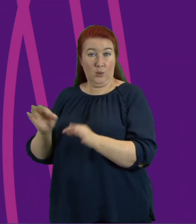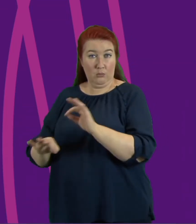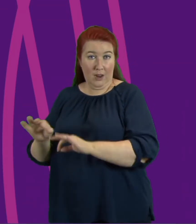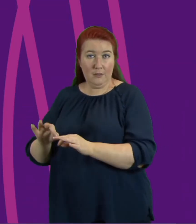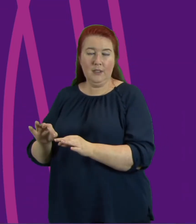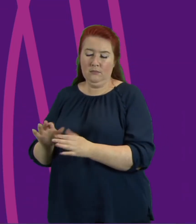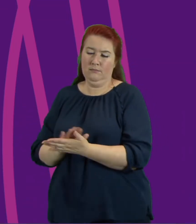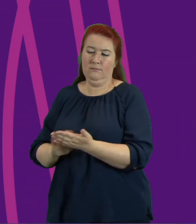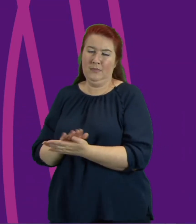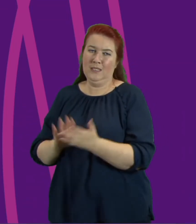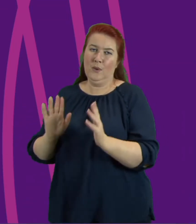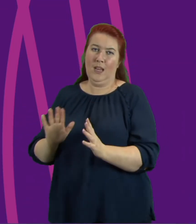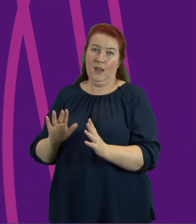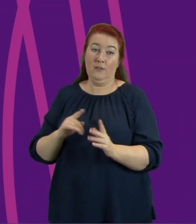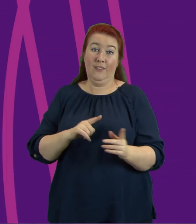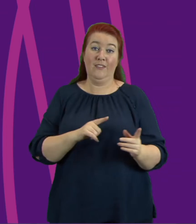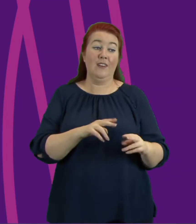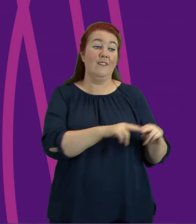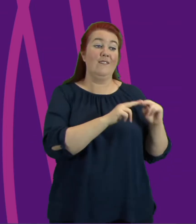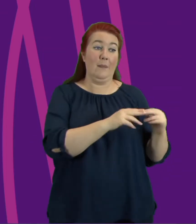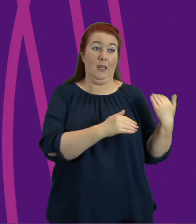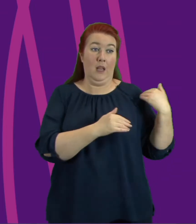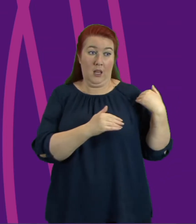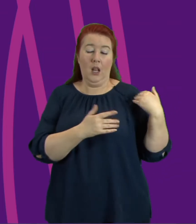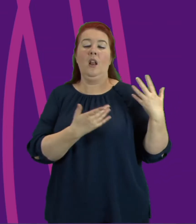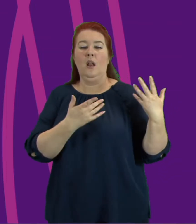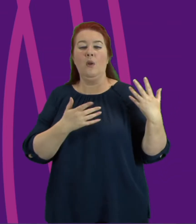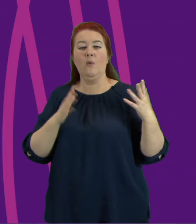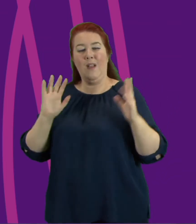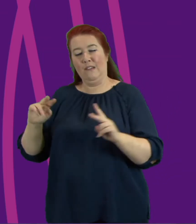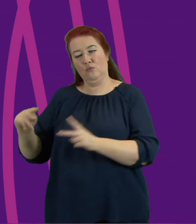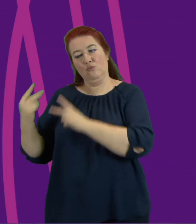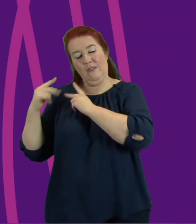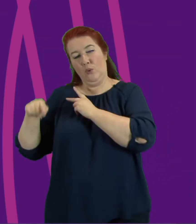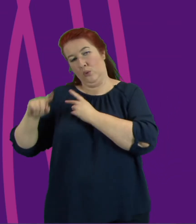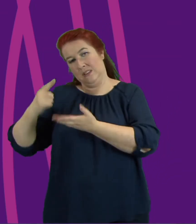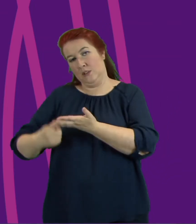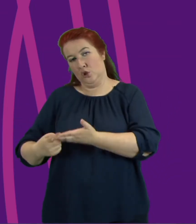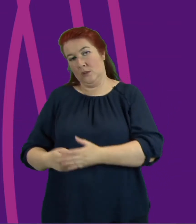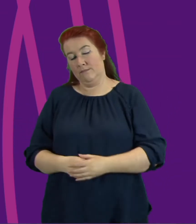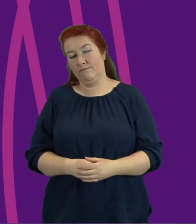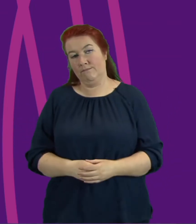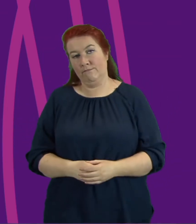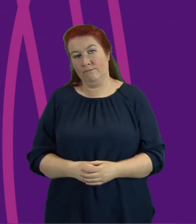decision should the next of kin wish such a review to be undertaken.